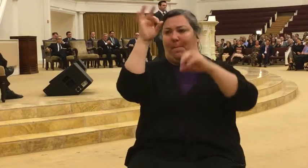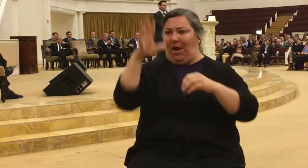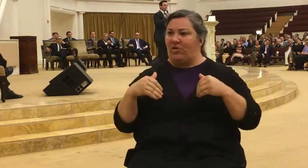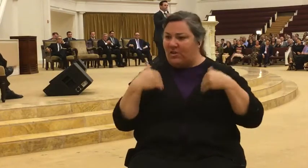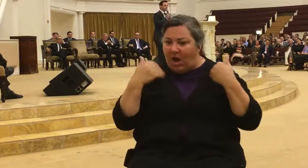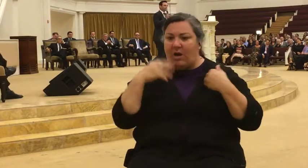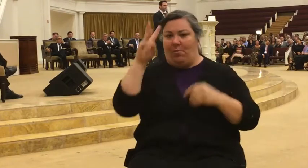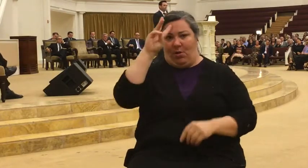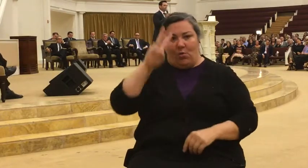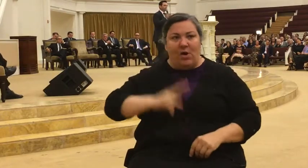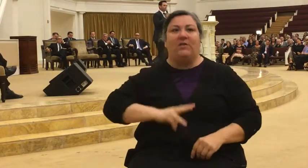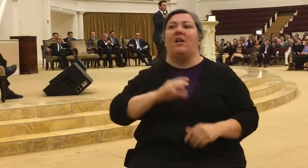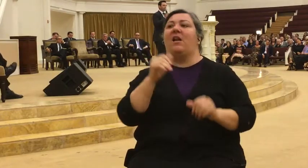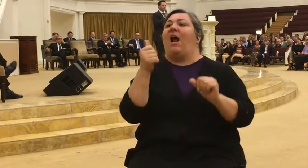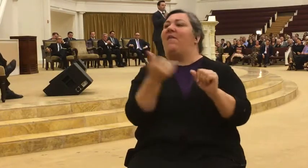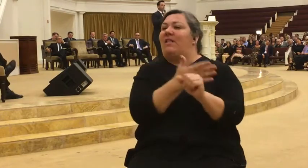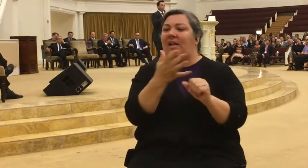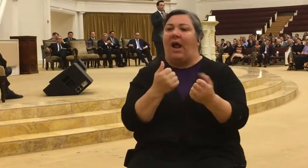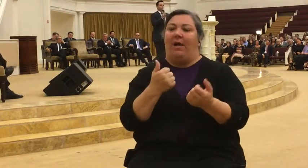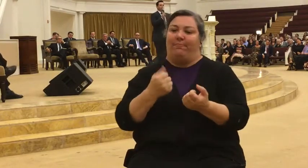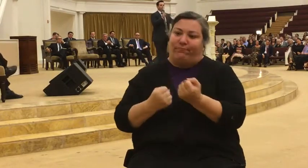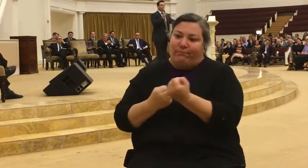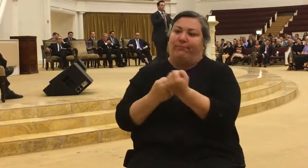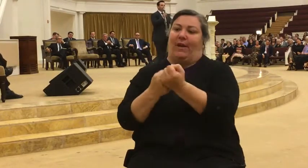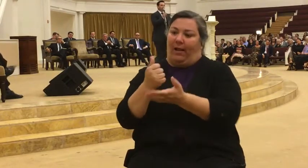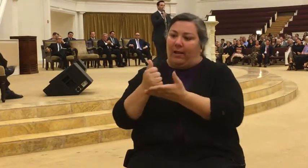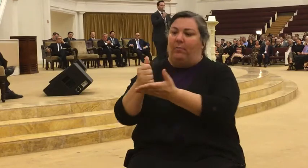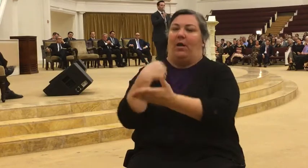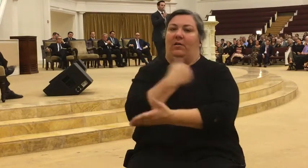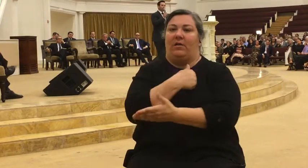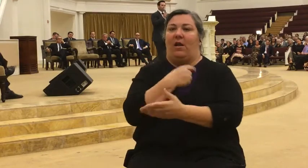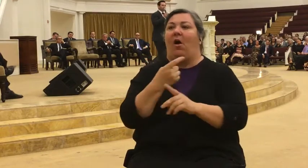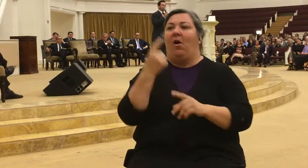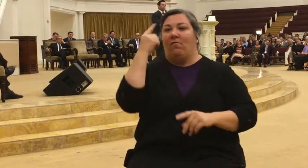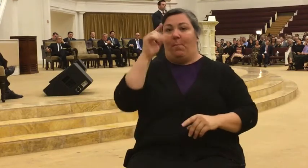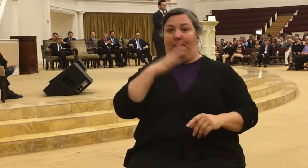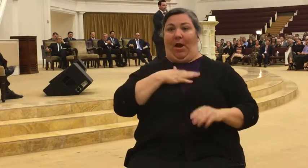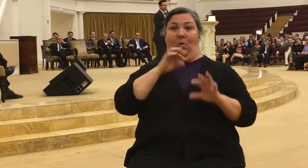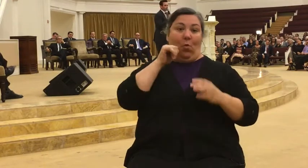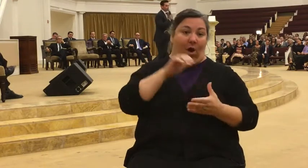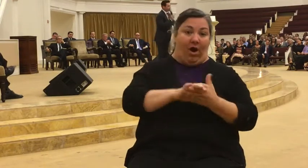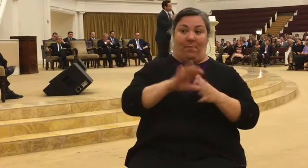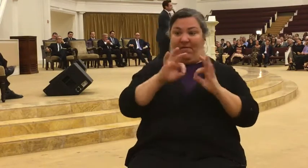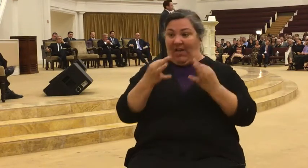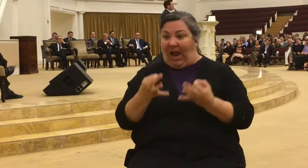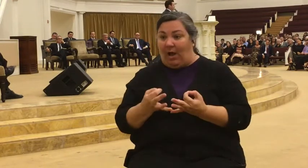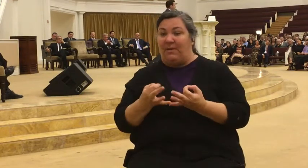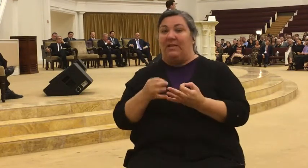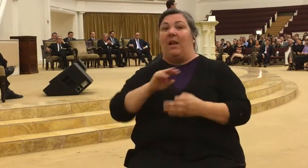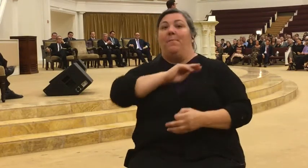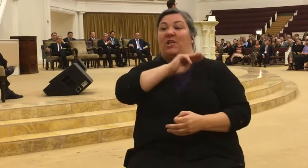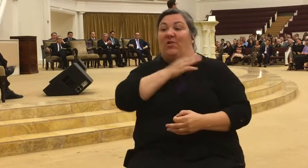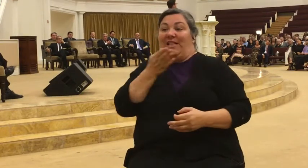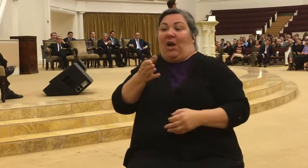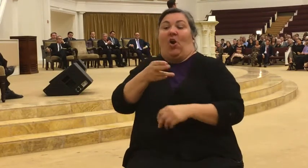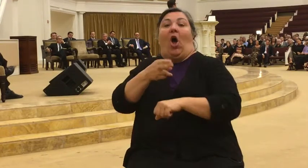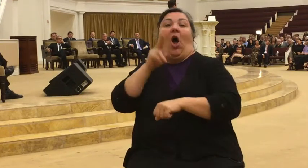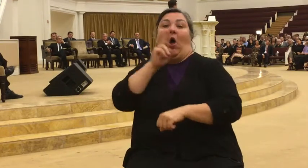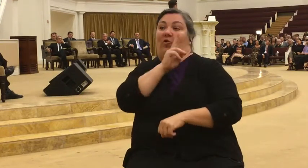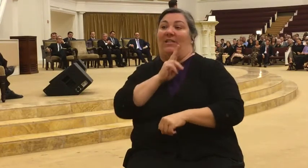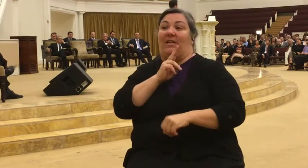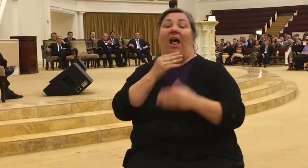auxiliary ministry that makes this church what it is. And so from my wife, our family, and the ministry in Roatan, Honduras, we wanted to say thank you for